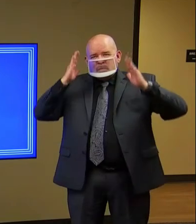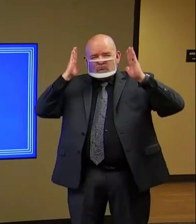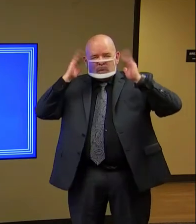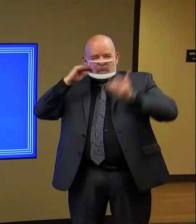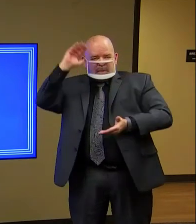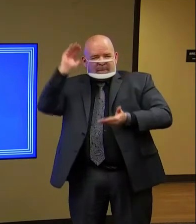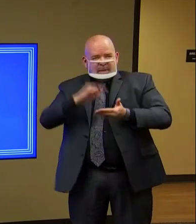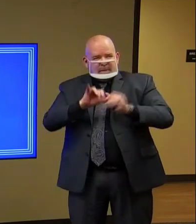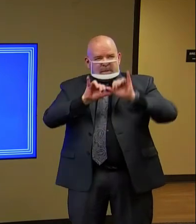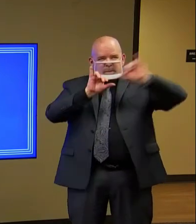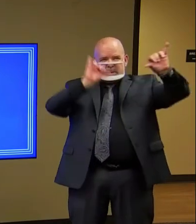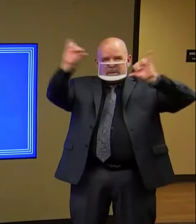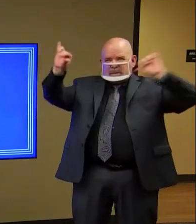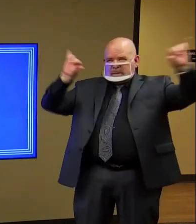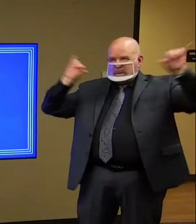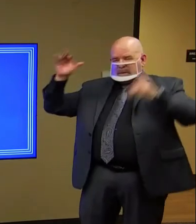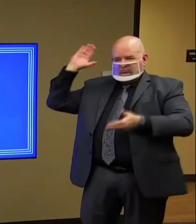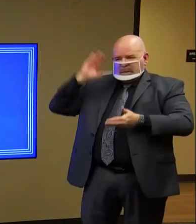looking at,